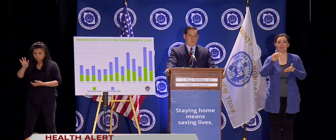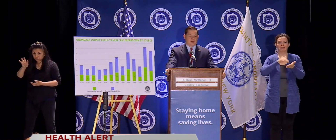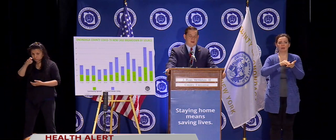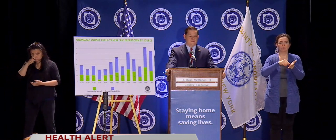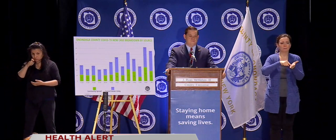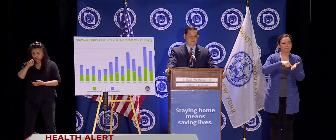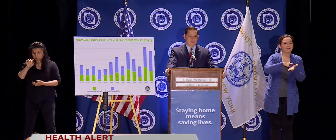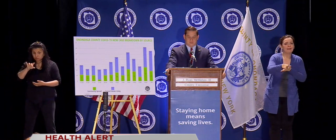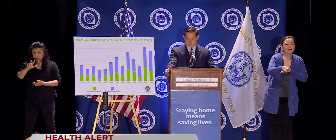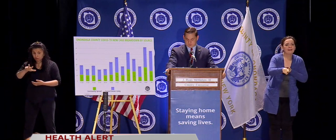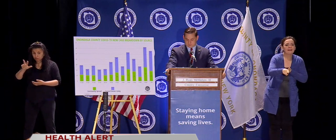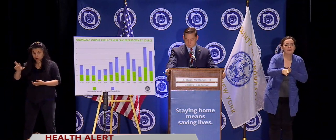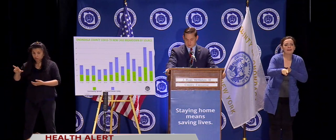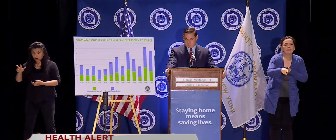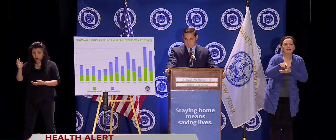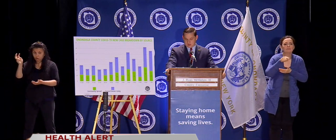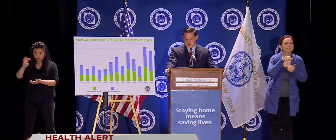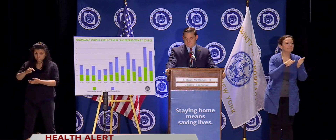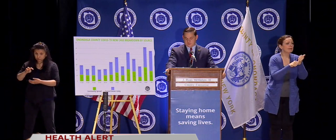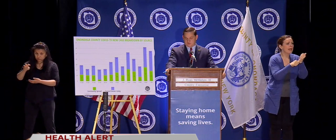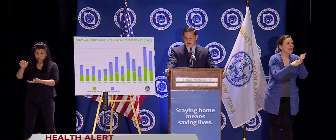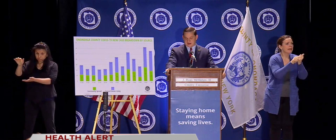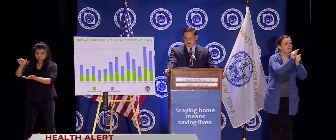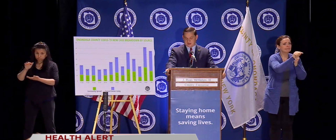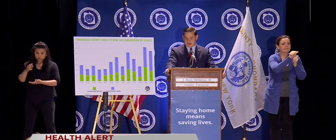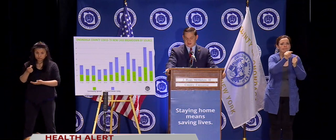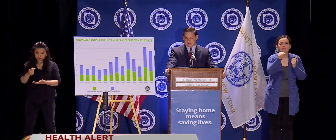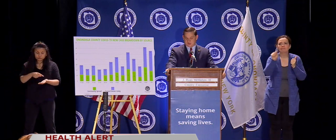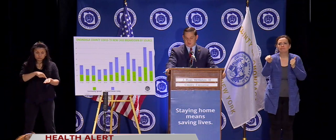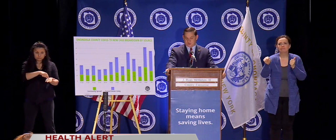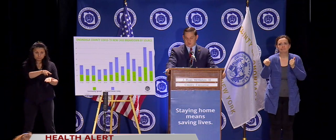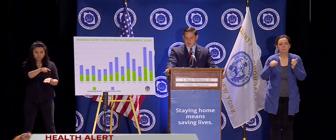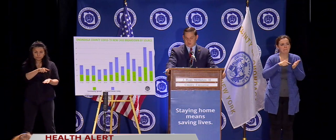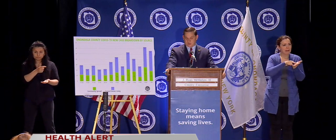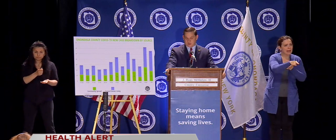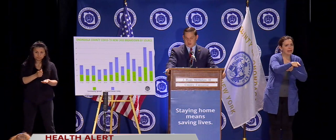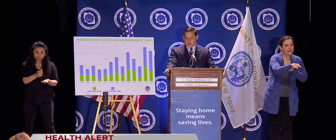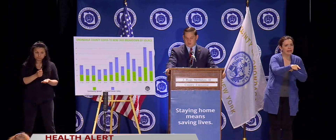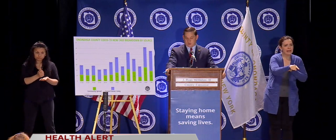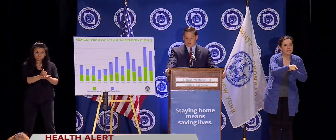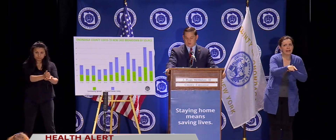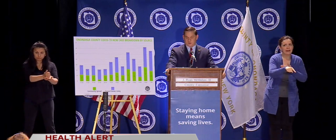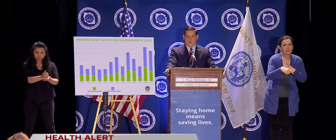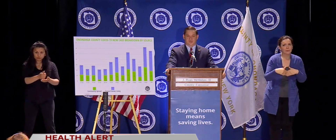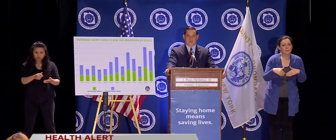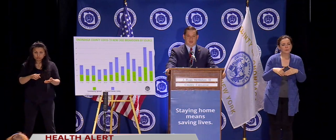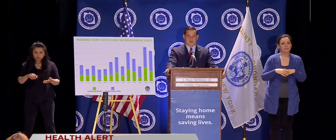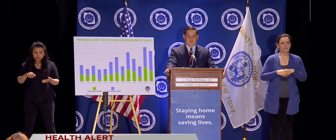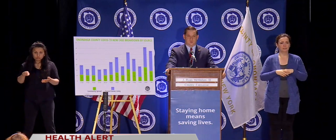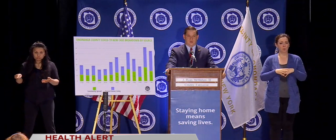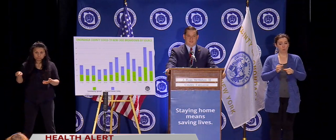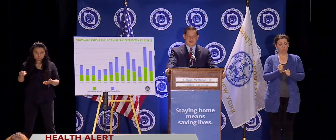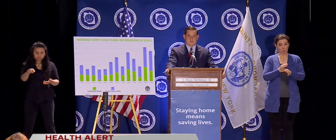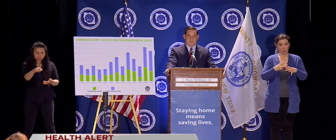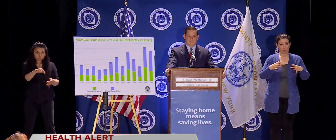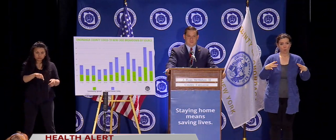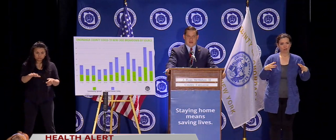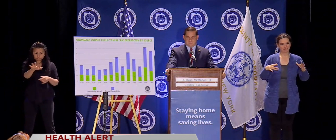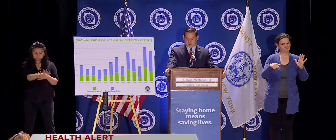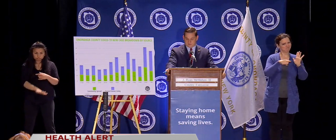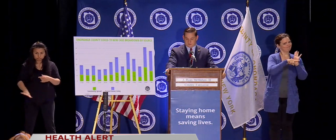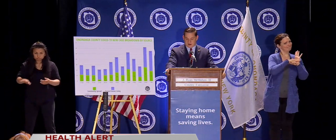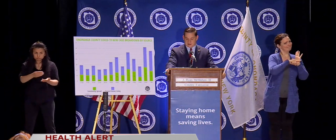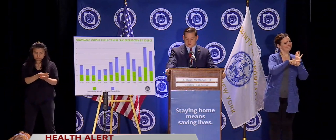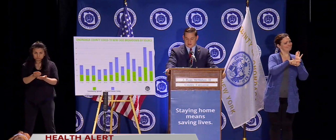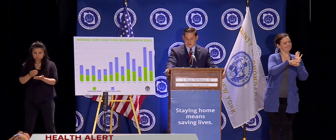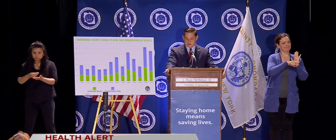aid payments. If you factor that into growth, which you shouldn't, it's a one-time shot,